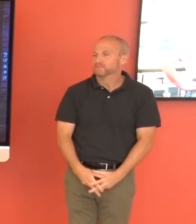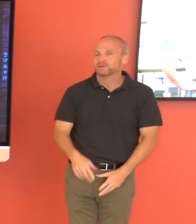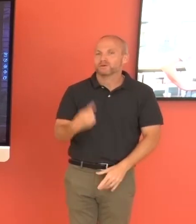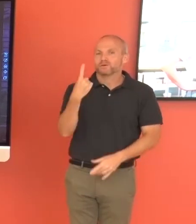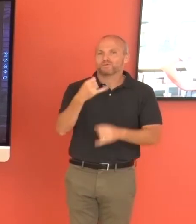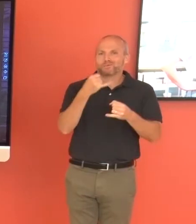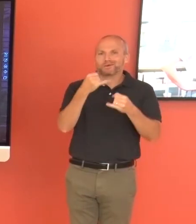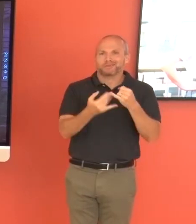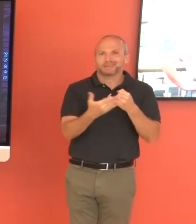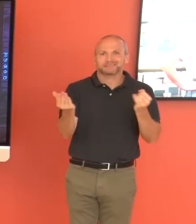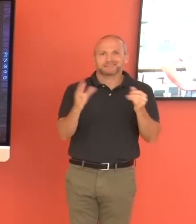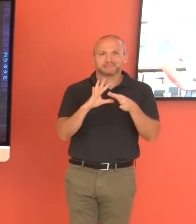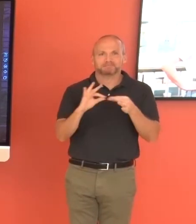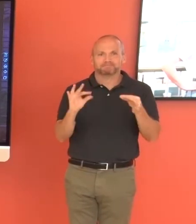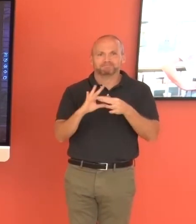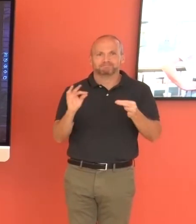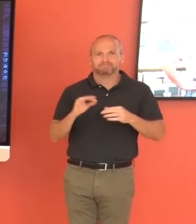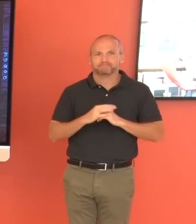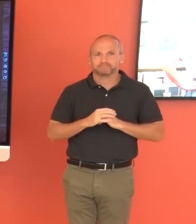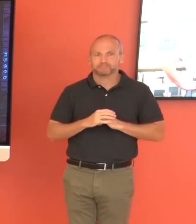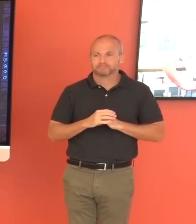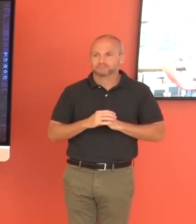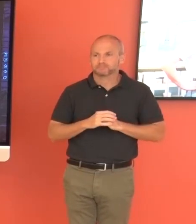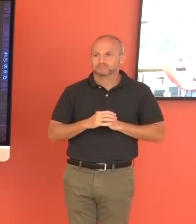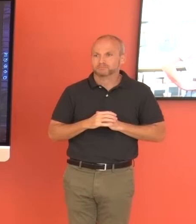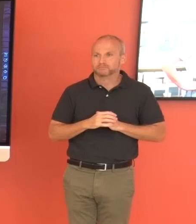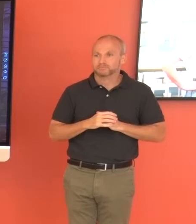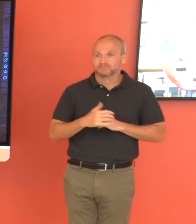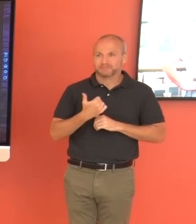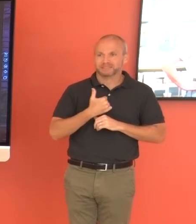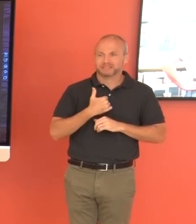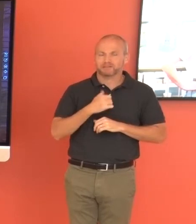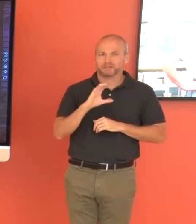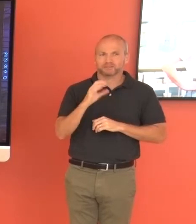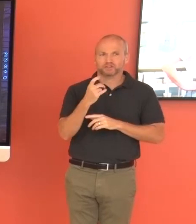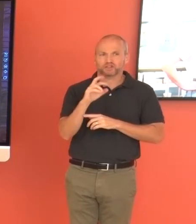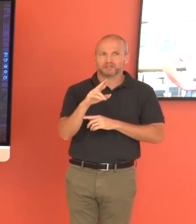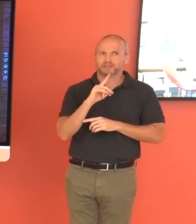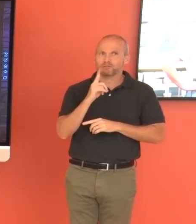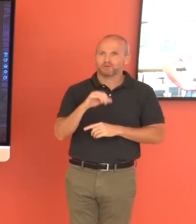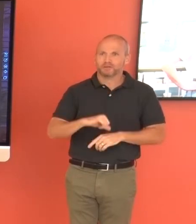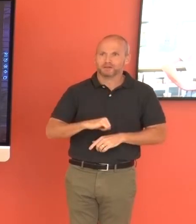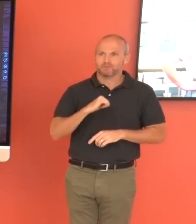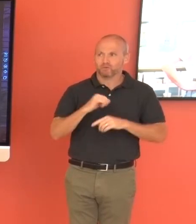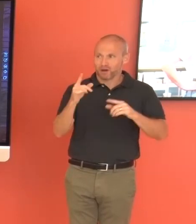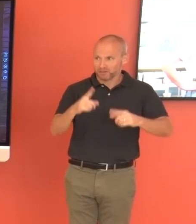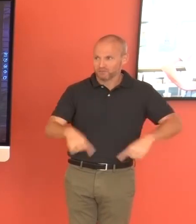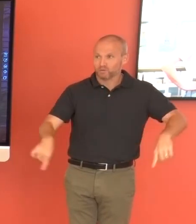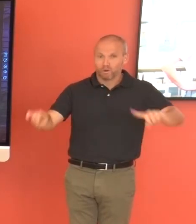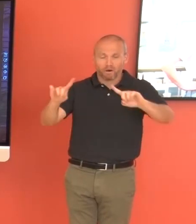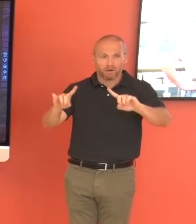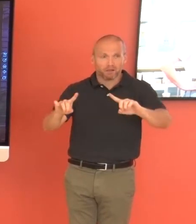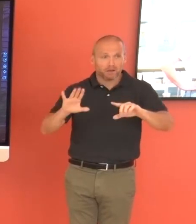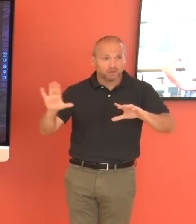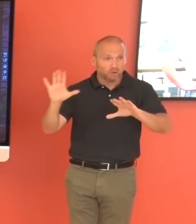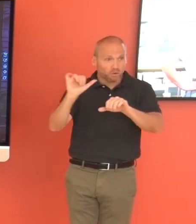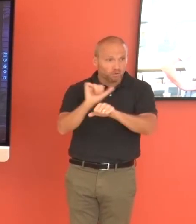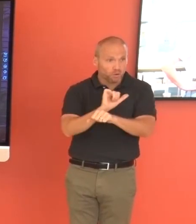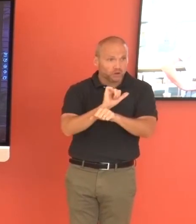last thing that I'll mention too is I am so, as the chancellor, I'm so proud of you all and what the work you're